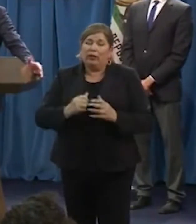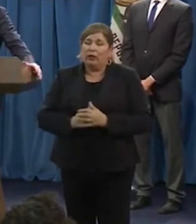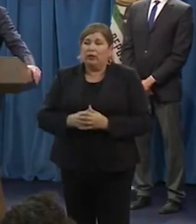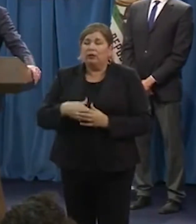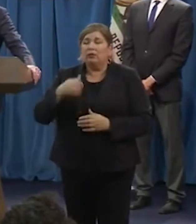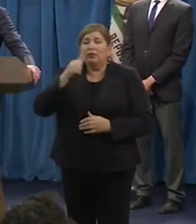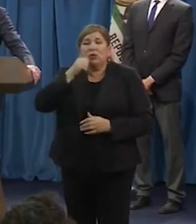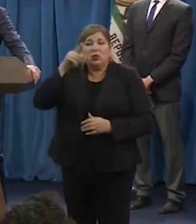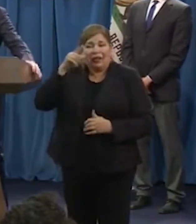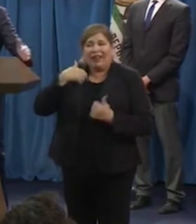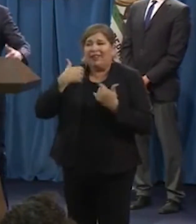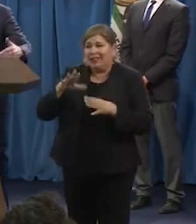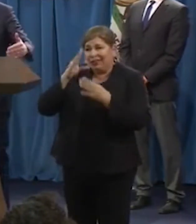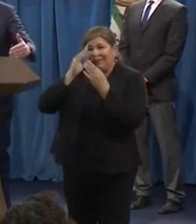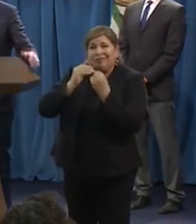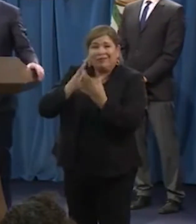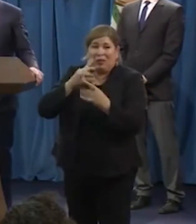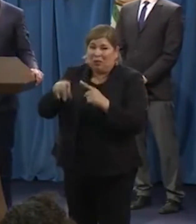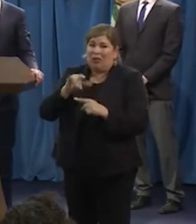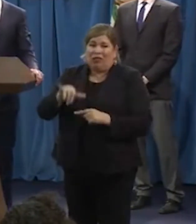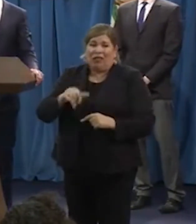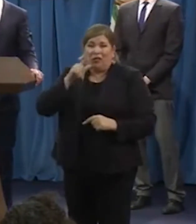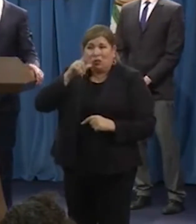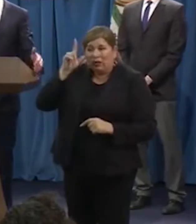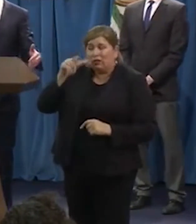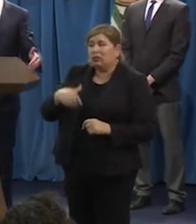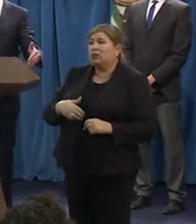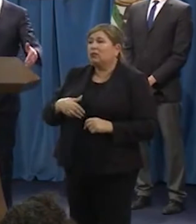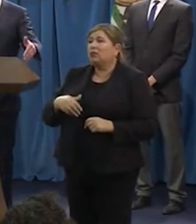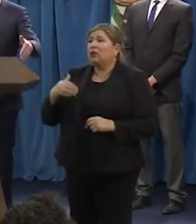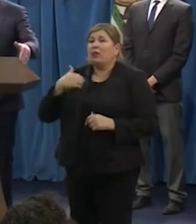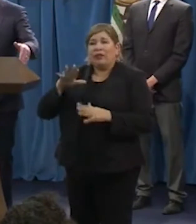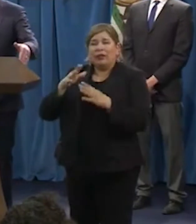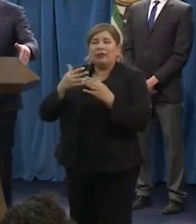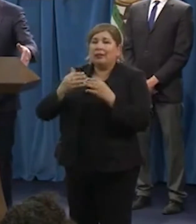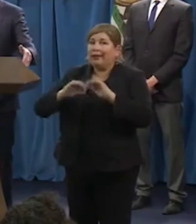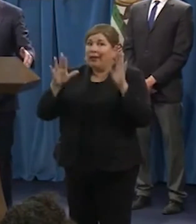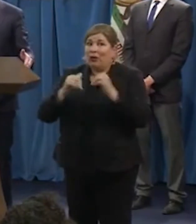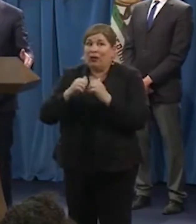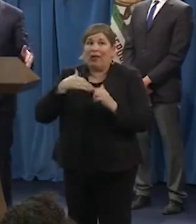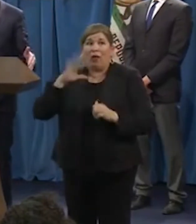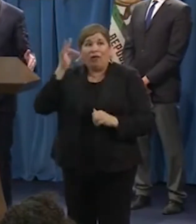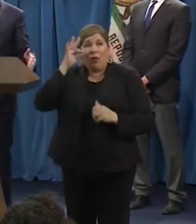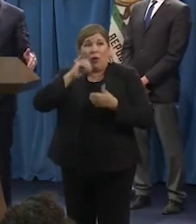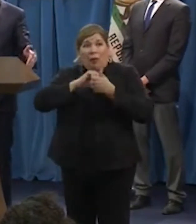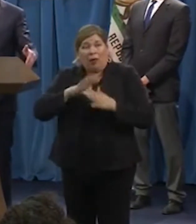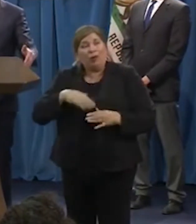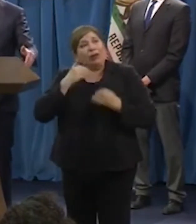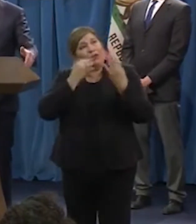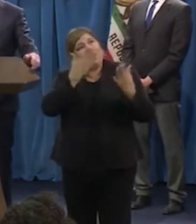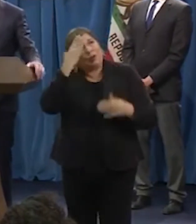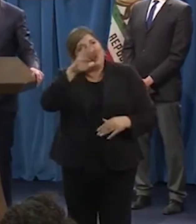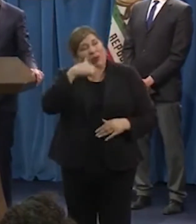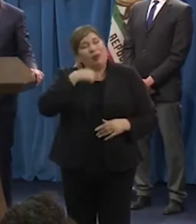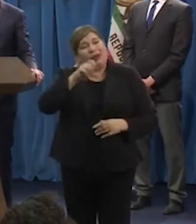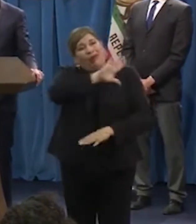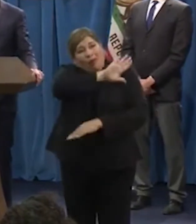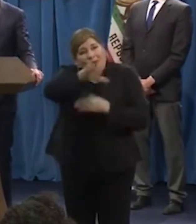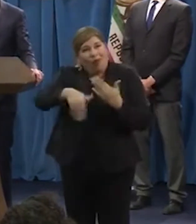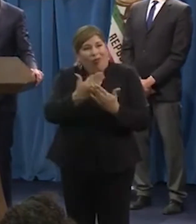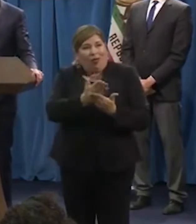2 days ago with all of you. We've been very clear with our federal partners, the incredible importance of making sure we have all the components of